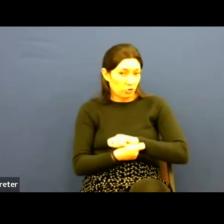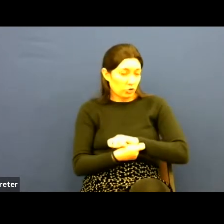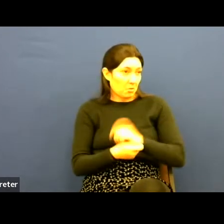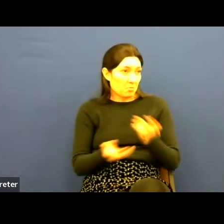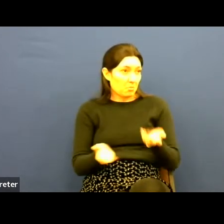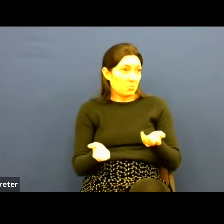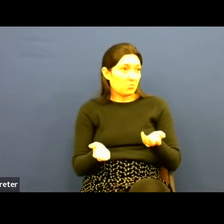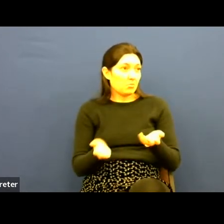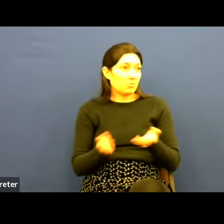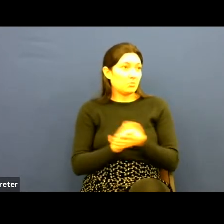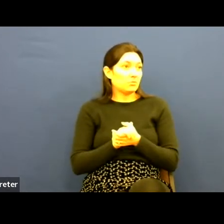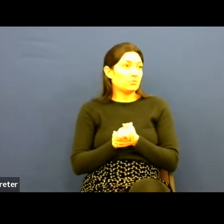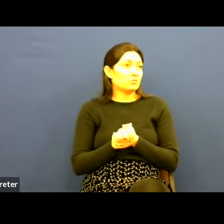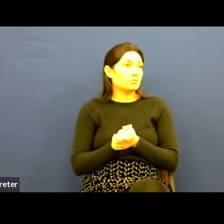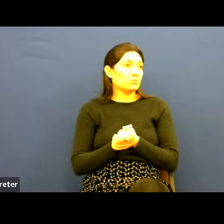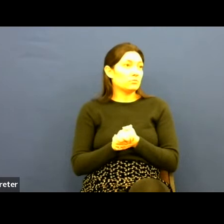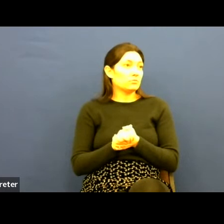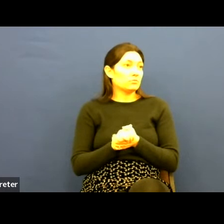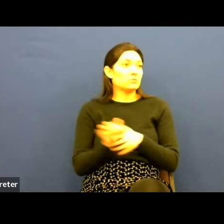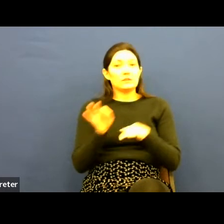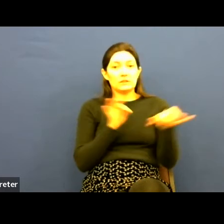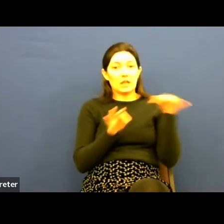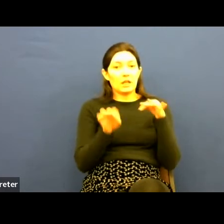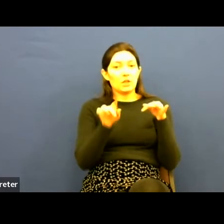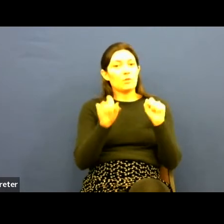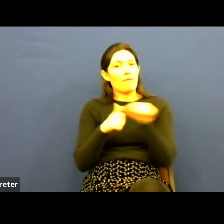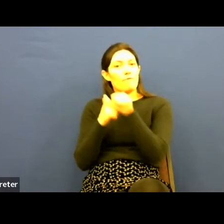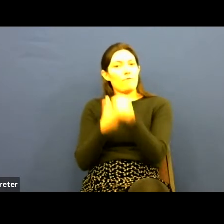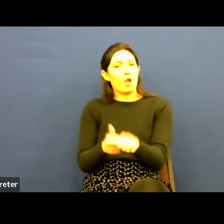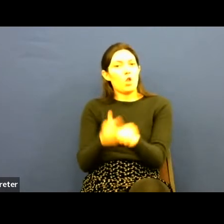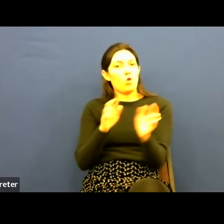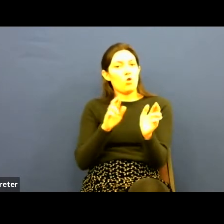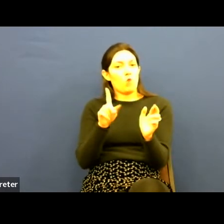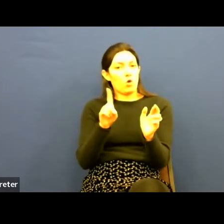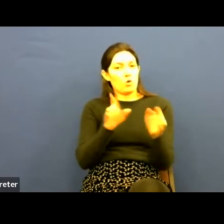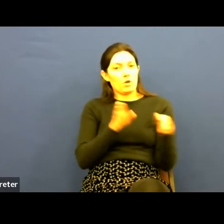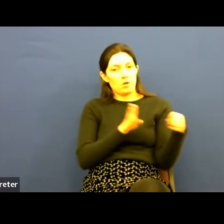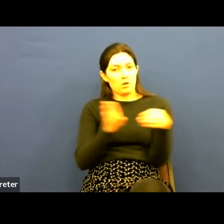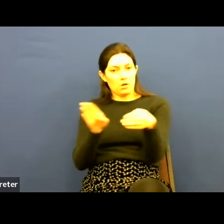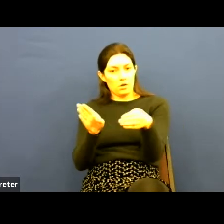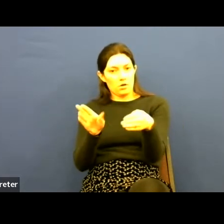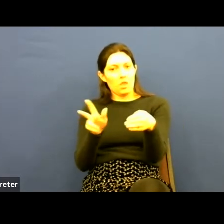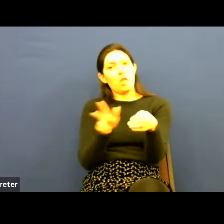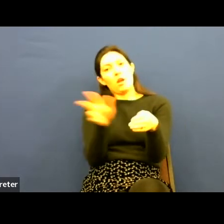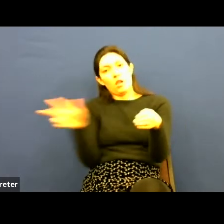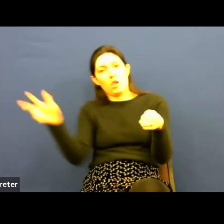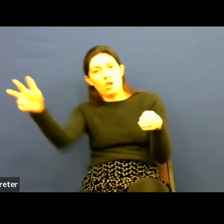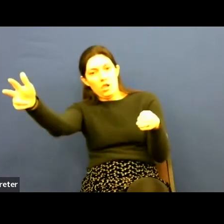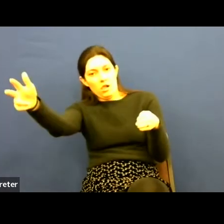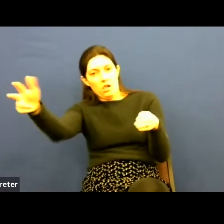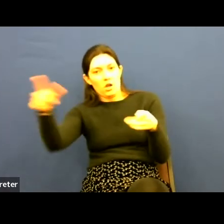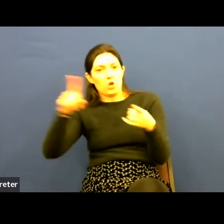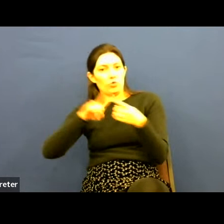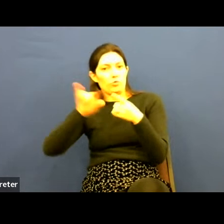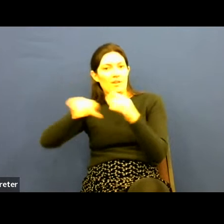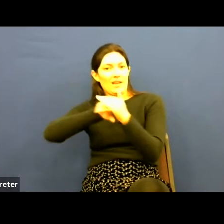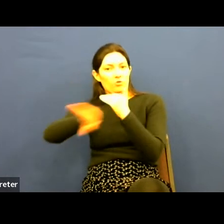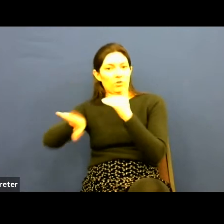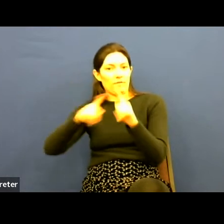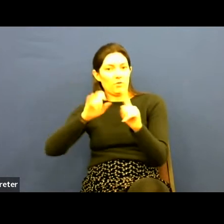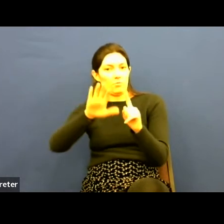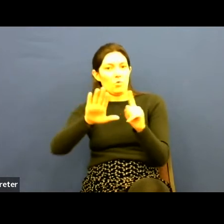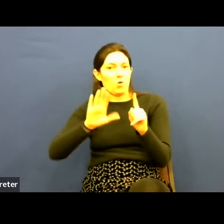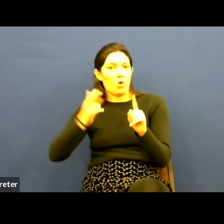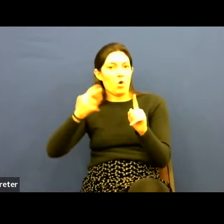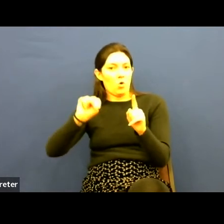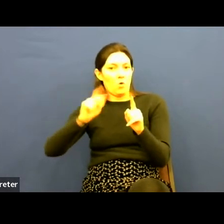it essentially follows the road and then empties out into your own parking, or the entrances from your own parking